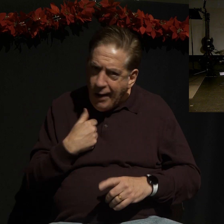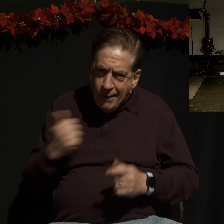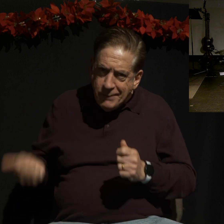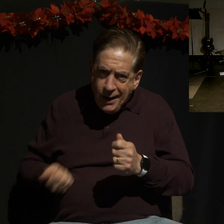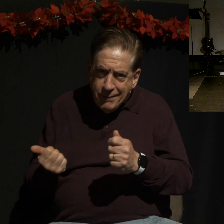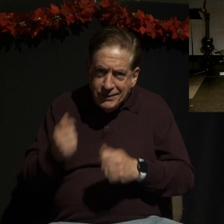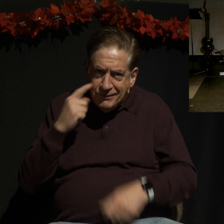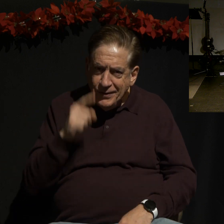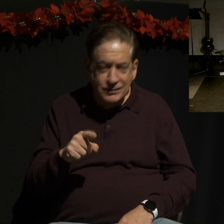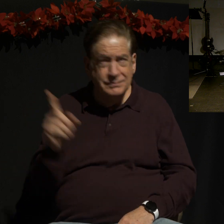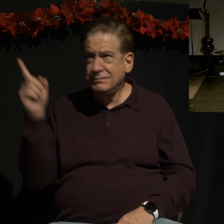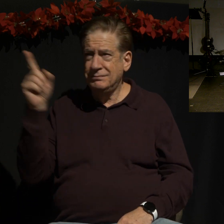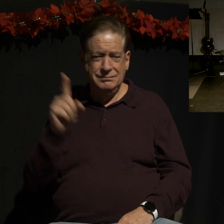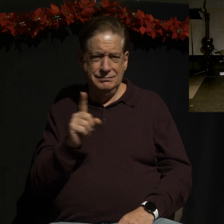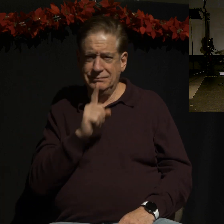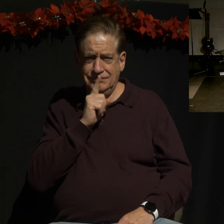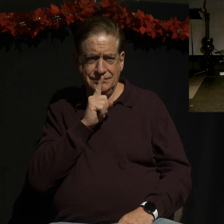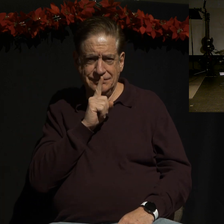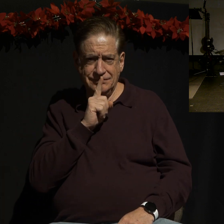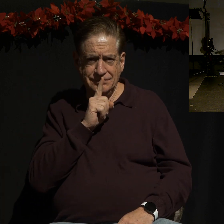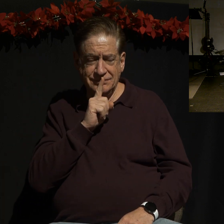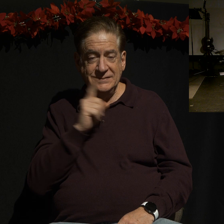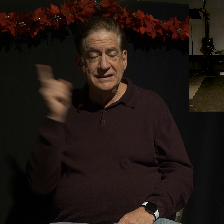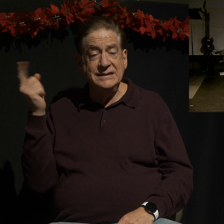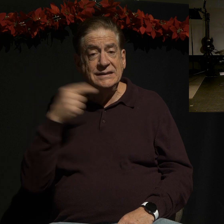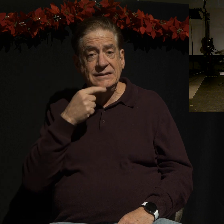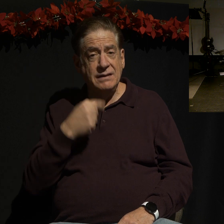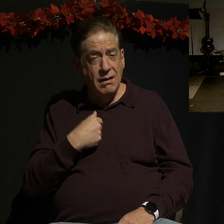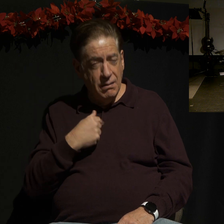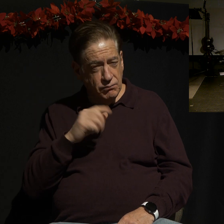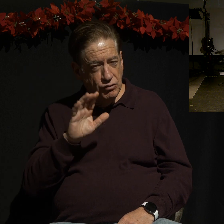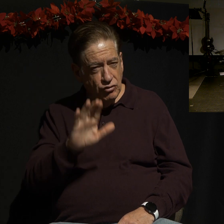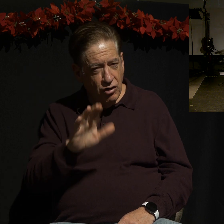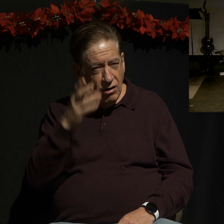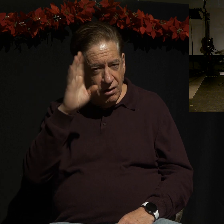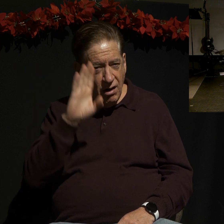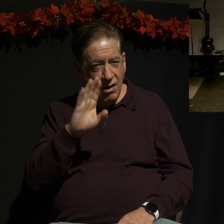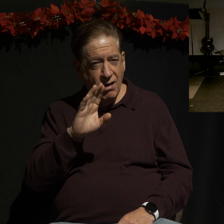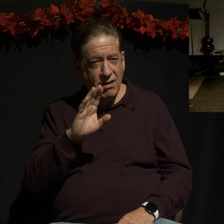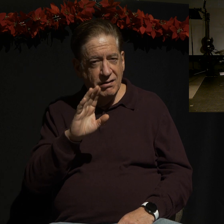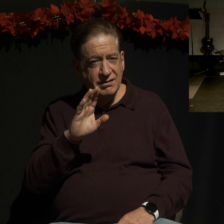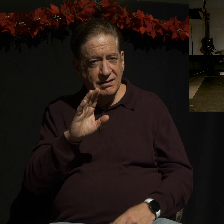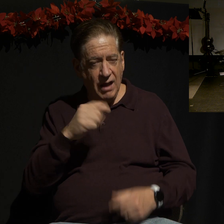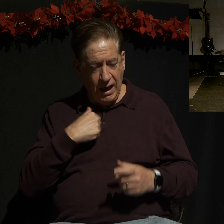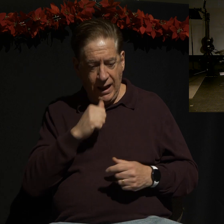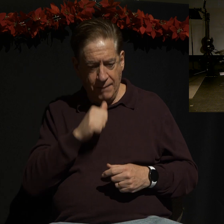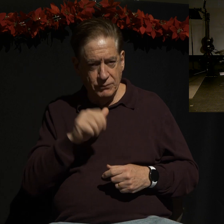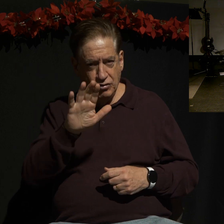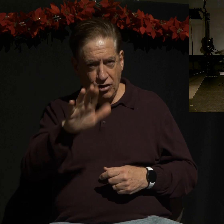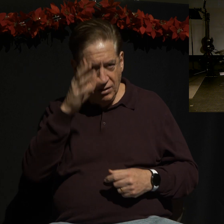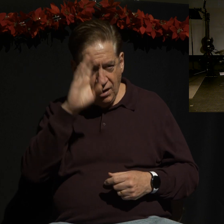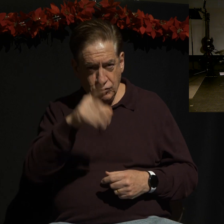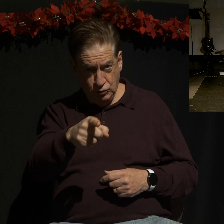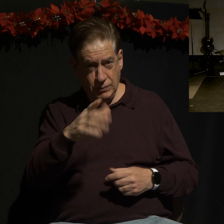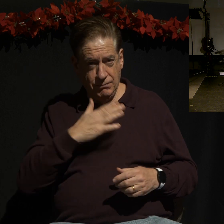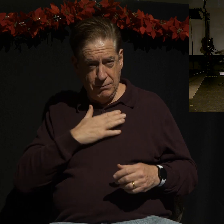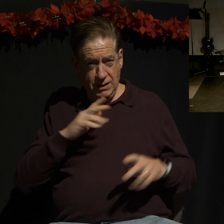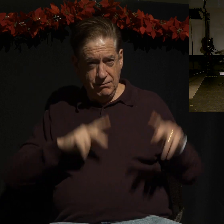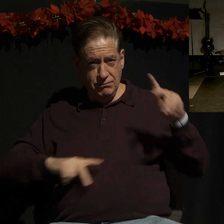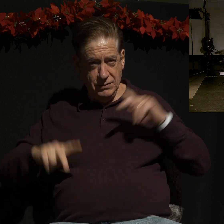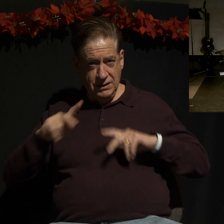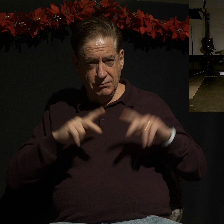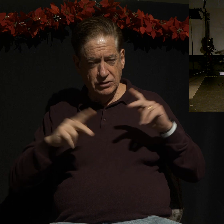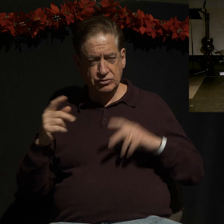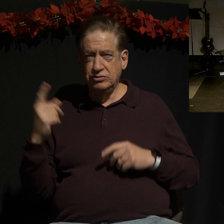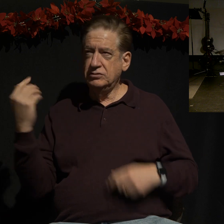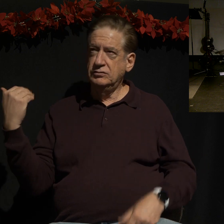for you, right? That's not what he said. He said, I am your God, you are my people. And all the stuff that was instituted after that was to